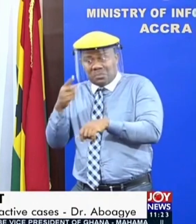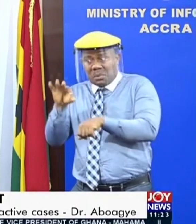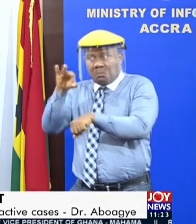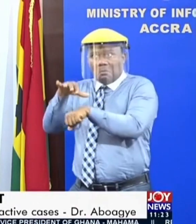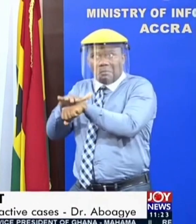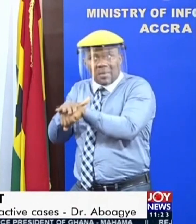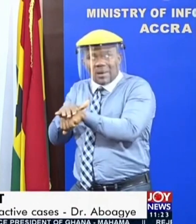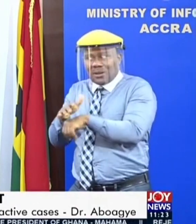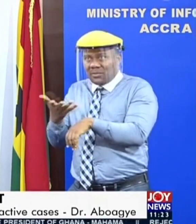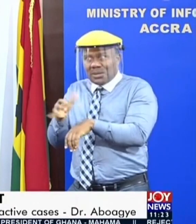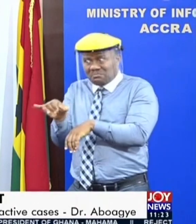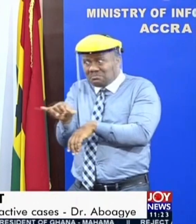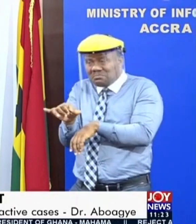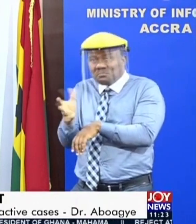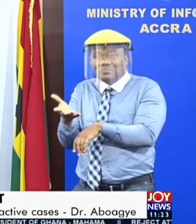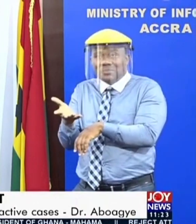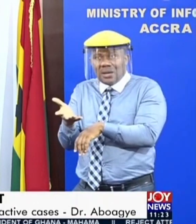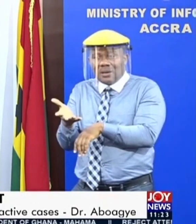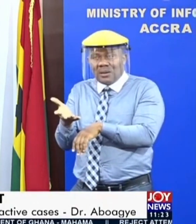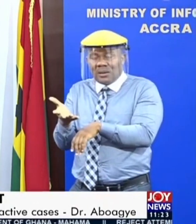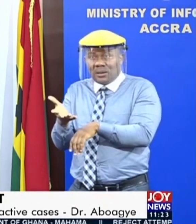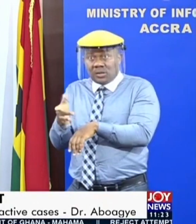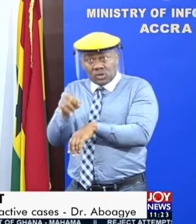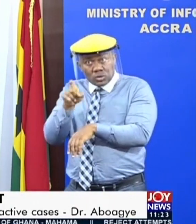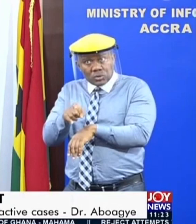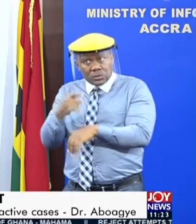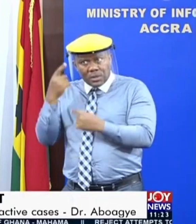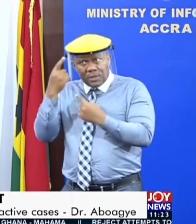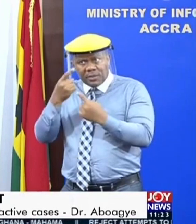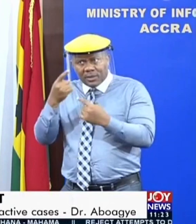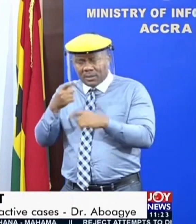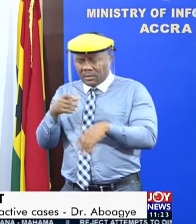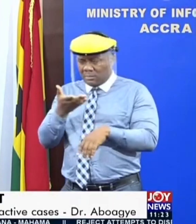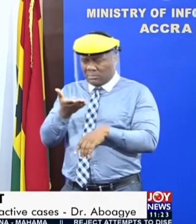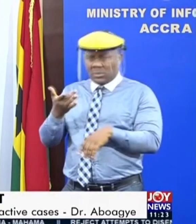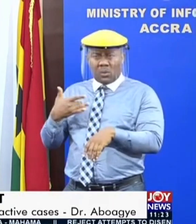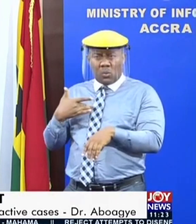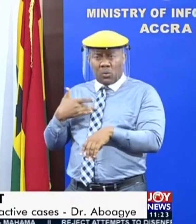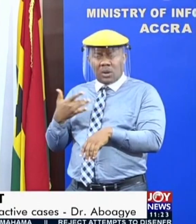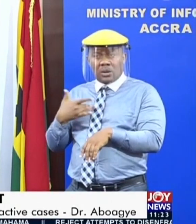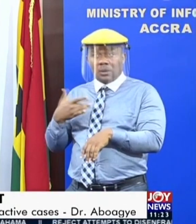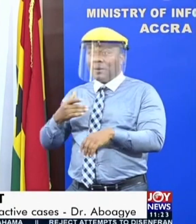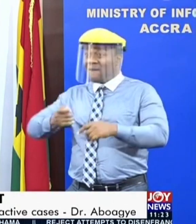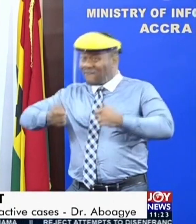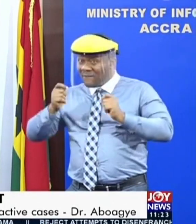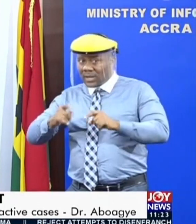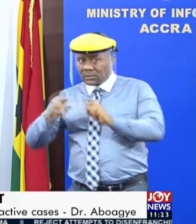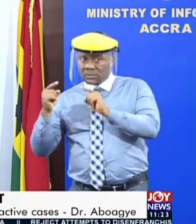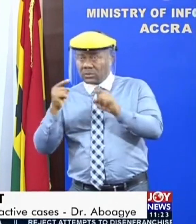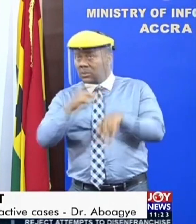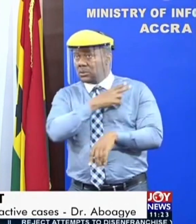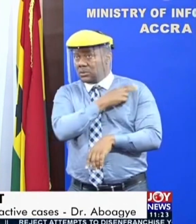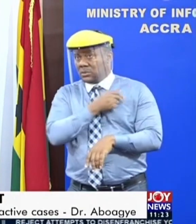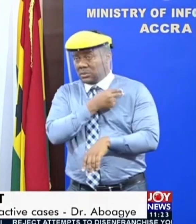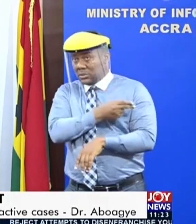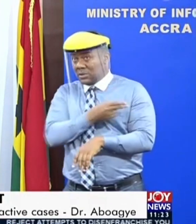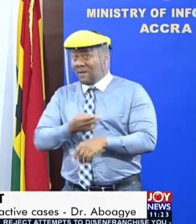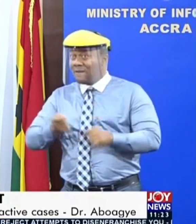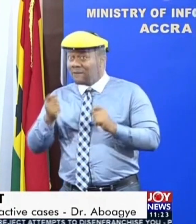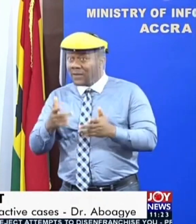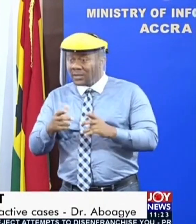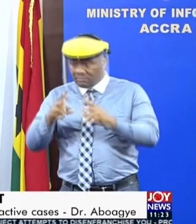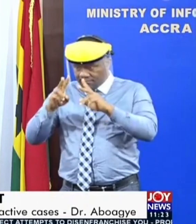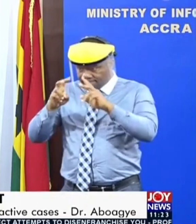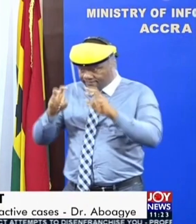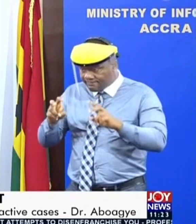diseases can present. But these are all areas that one has to look out for and make sure that they are protected and they get diagnosed early